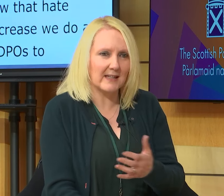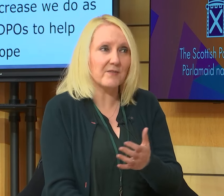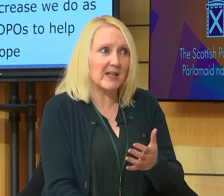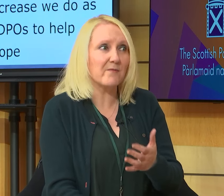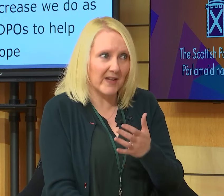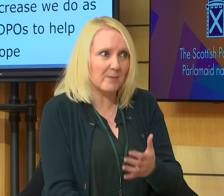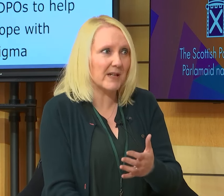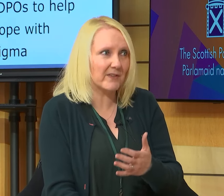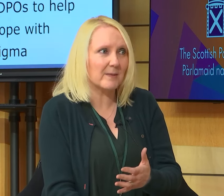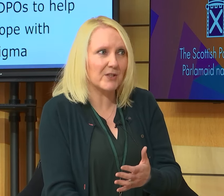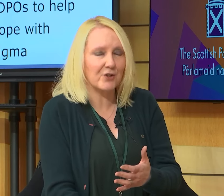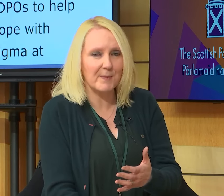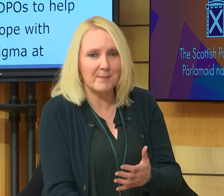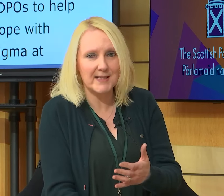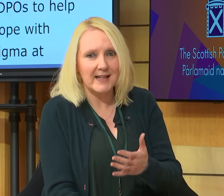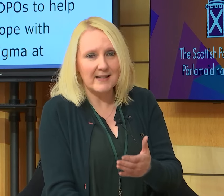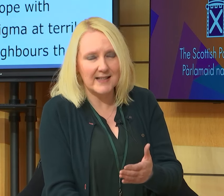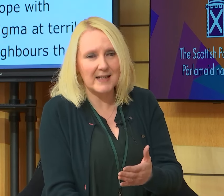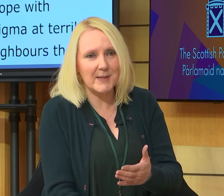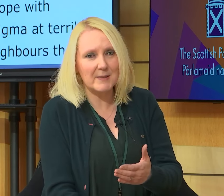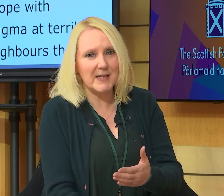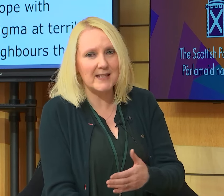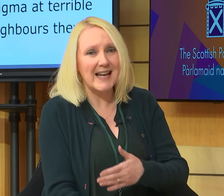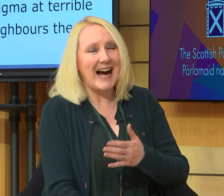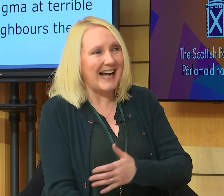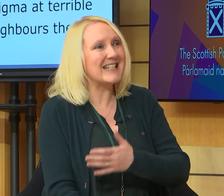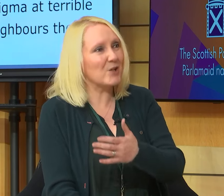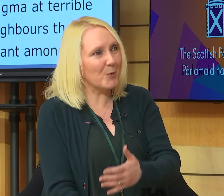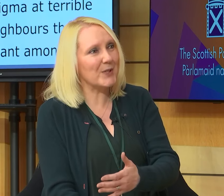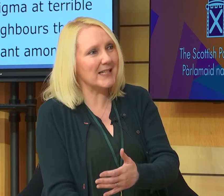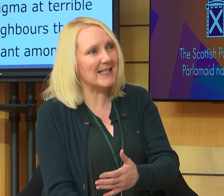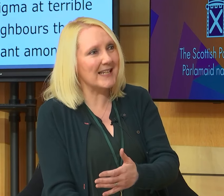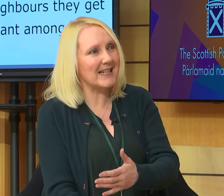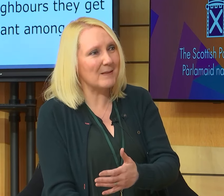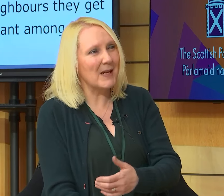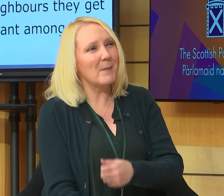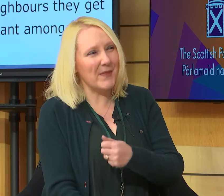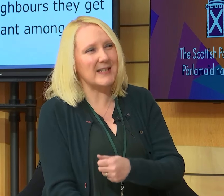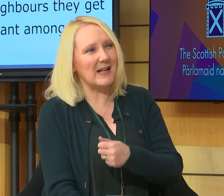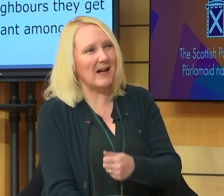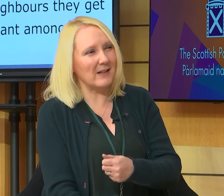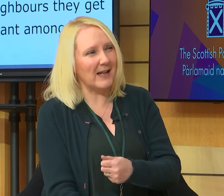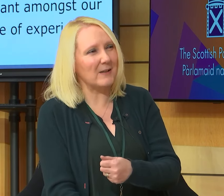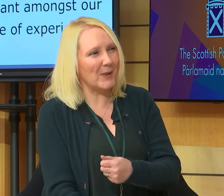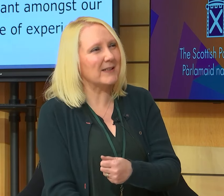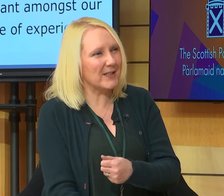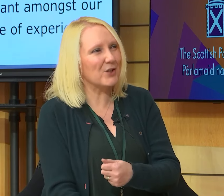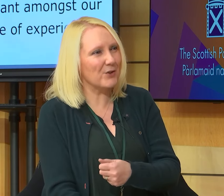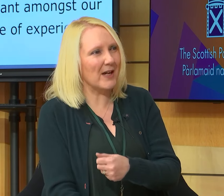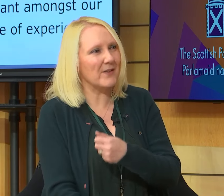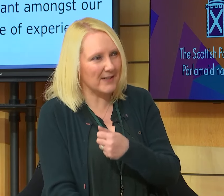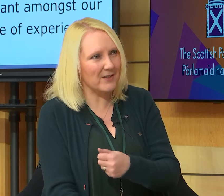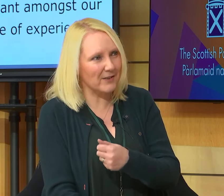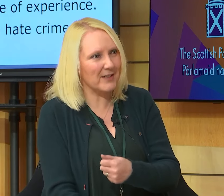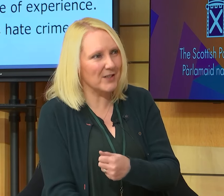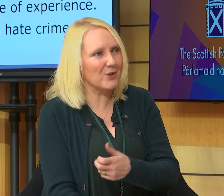they get. It's very, very prevalent amongst our members, this type of experience, and to report it as hate crime. There is a lack of willingness to do